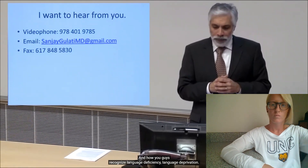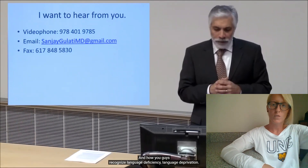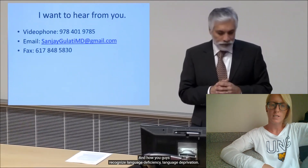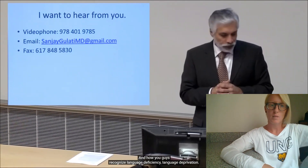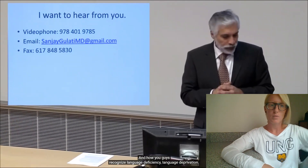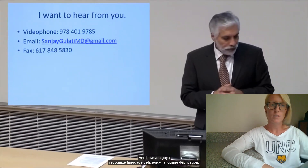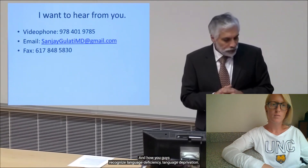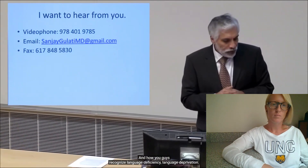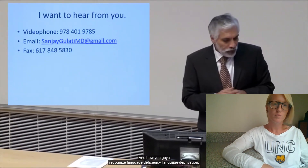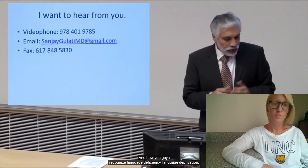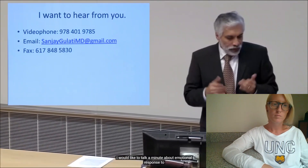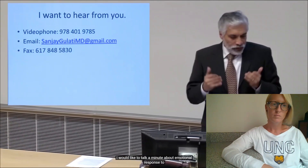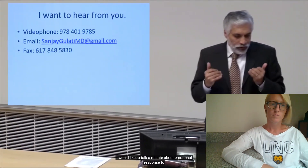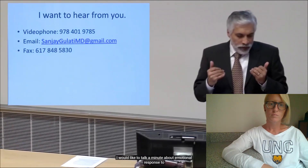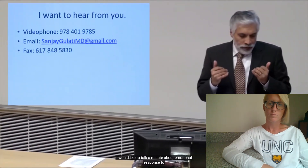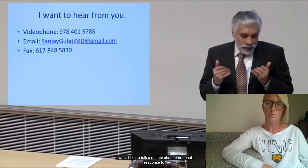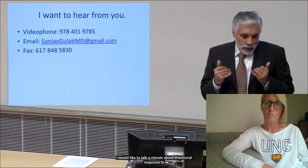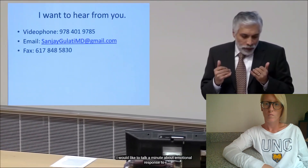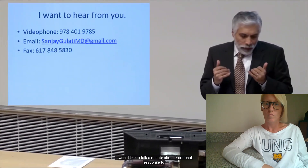Next slide, please.